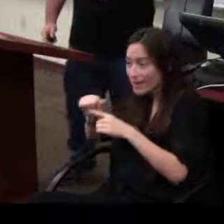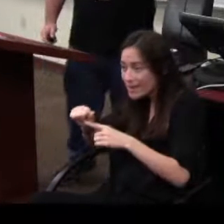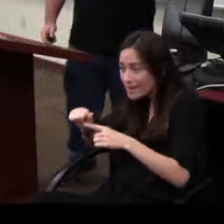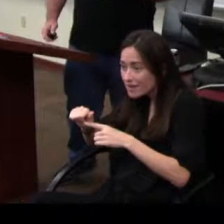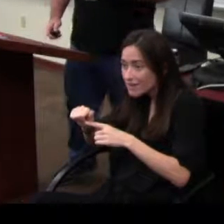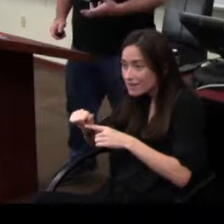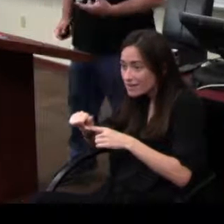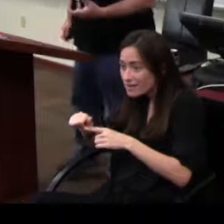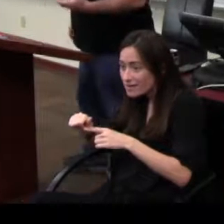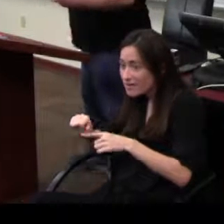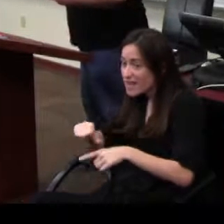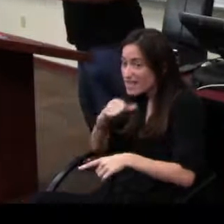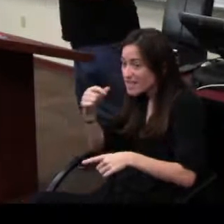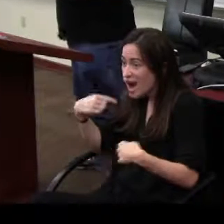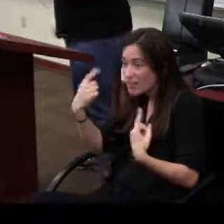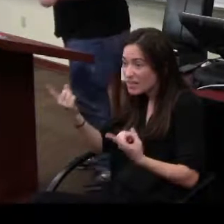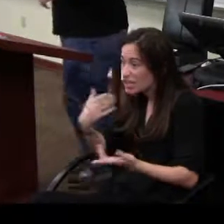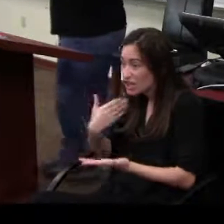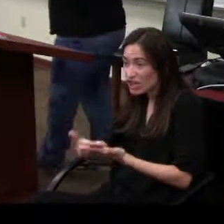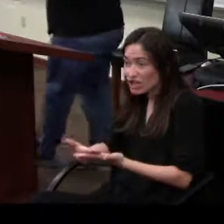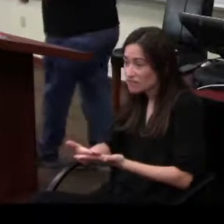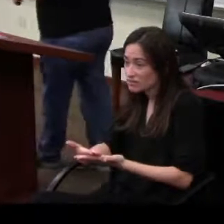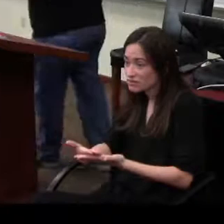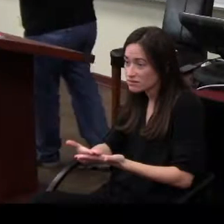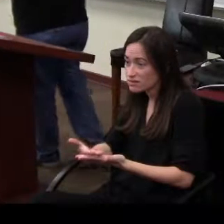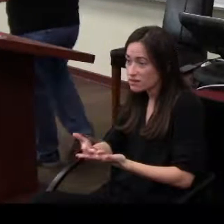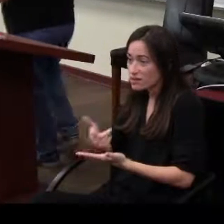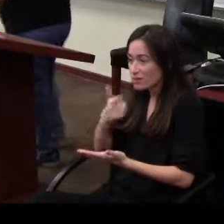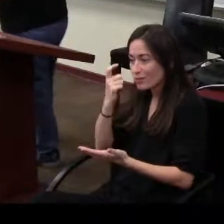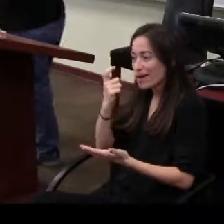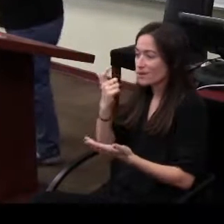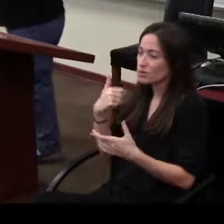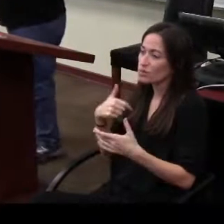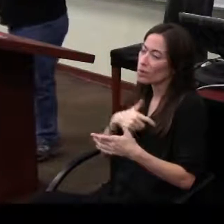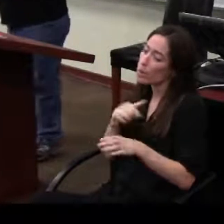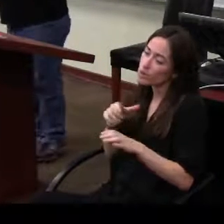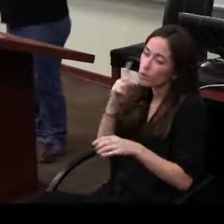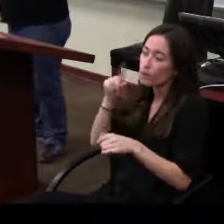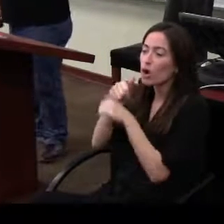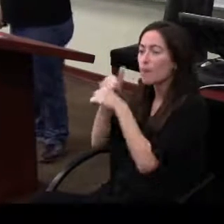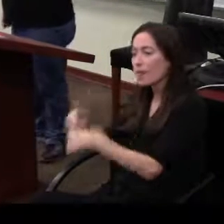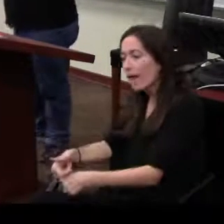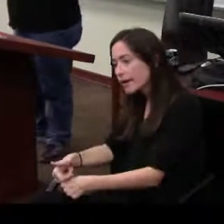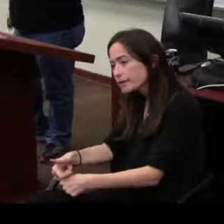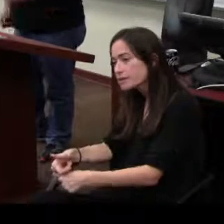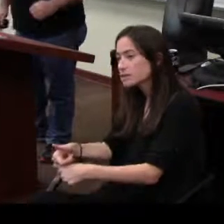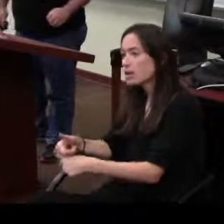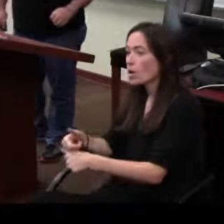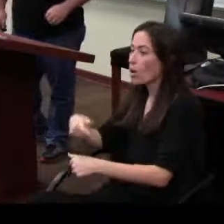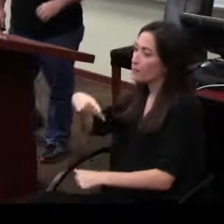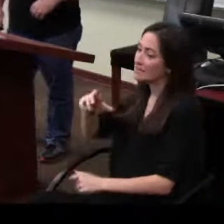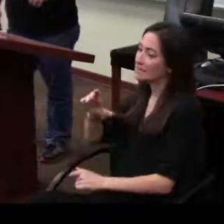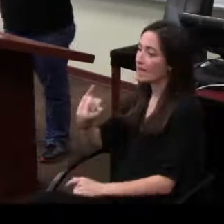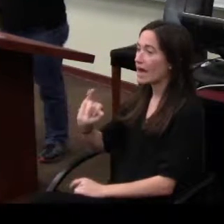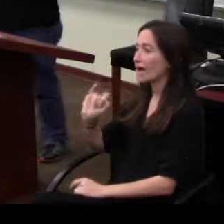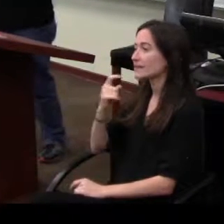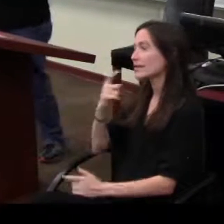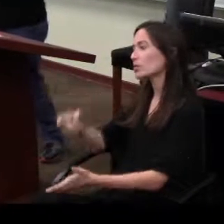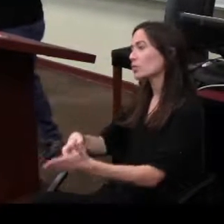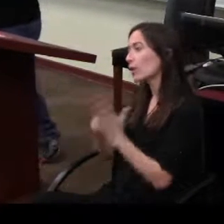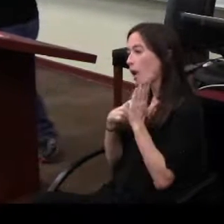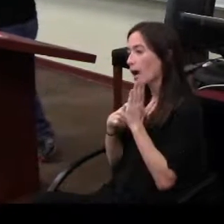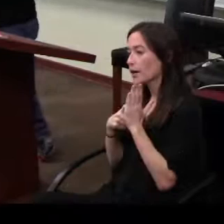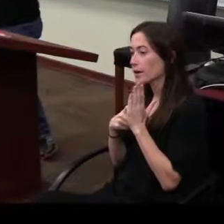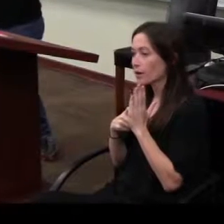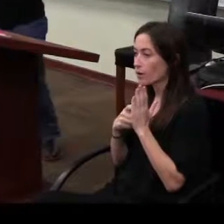actually not been very good. It's done for compliance. It's done because PCI says we have to, or